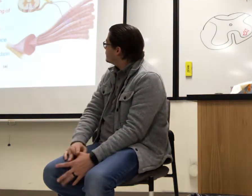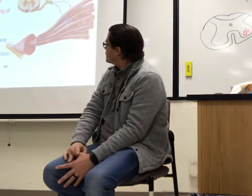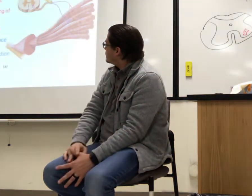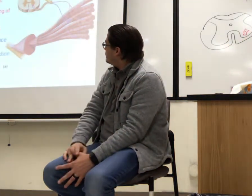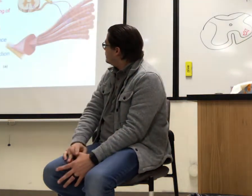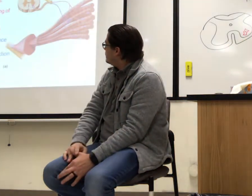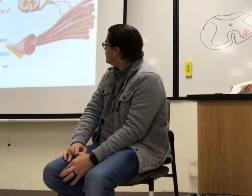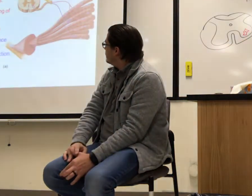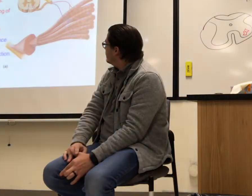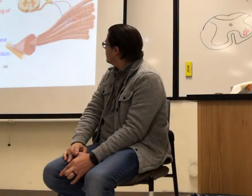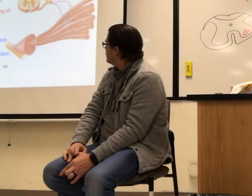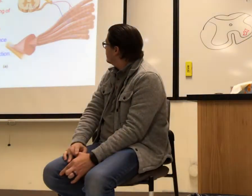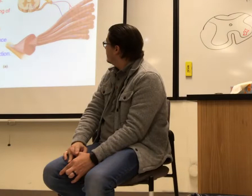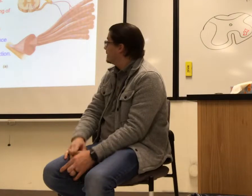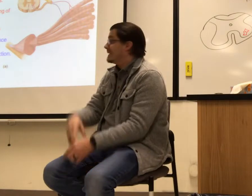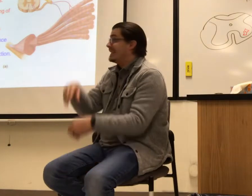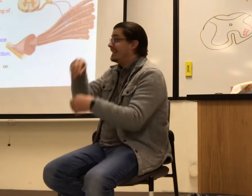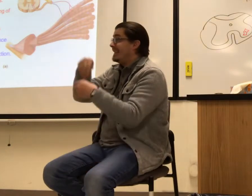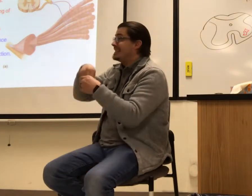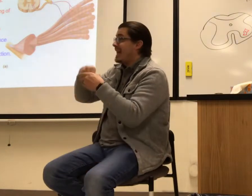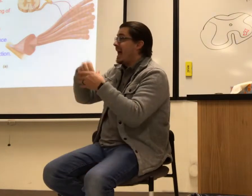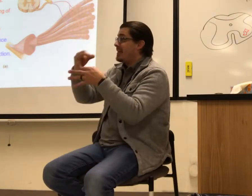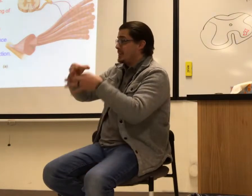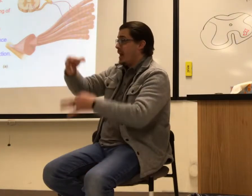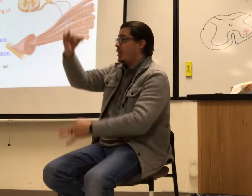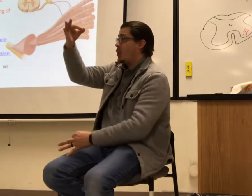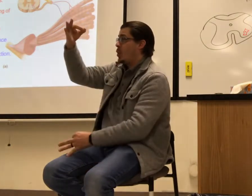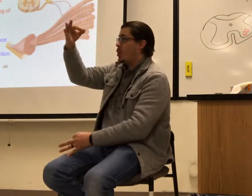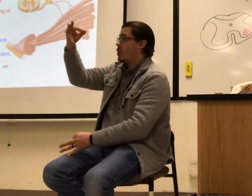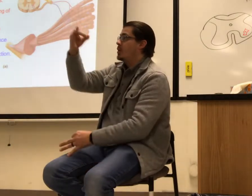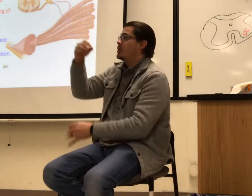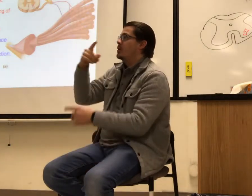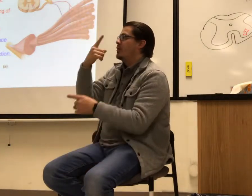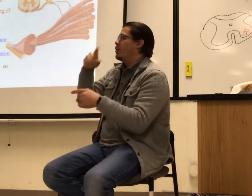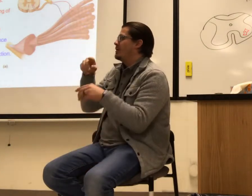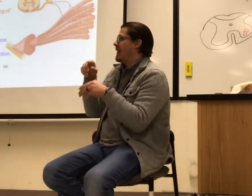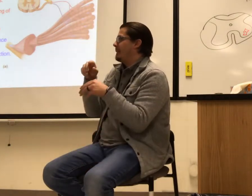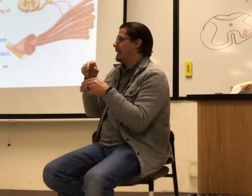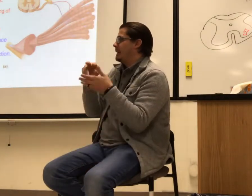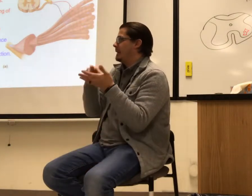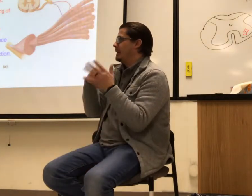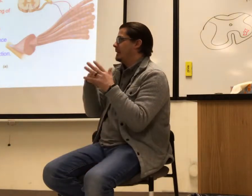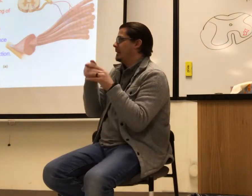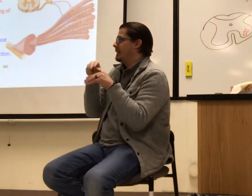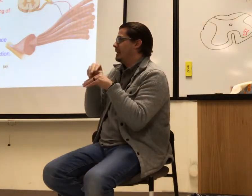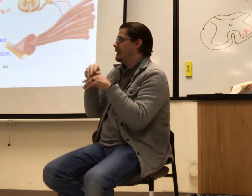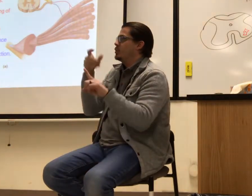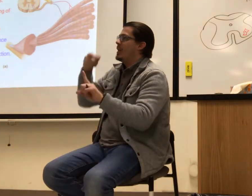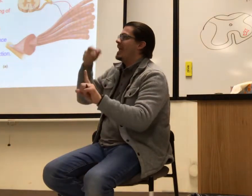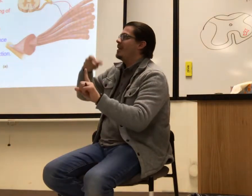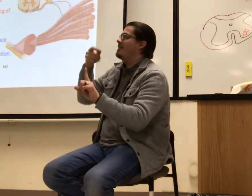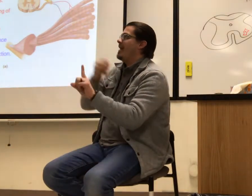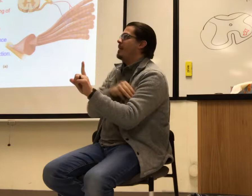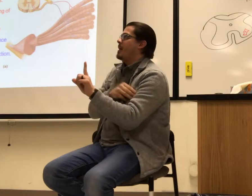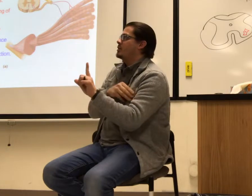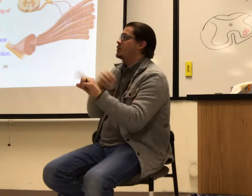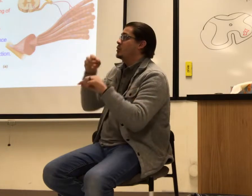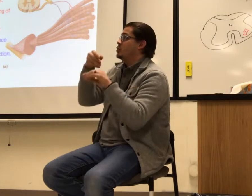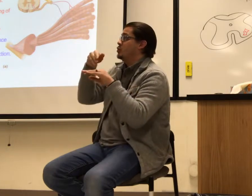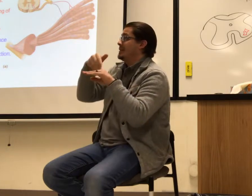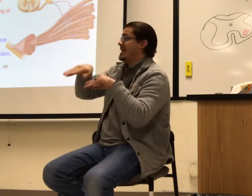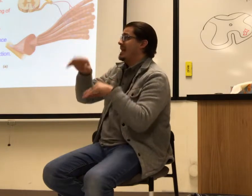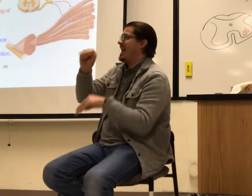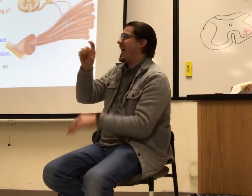So it lives inside your spinal cord. However, to innervate the muscle, it has to send an axon, which is a